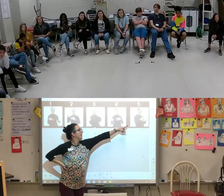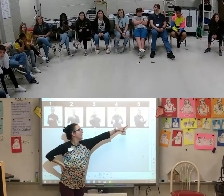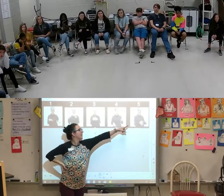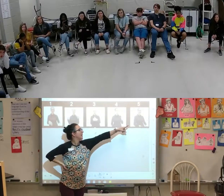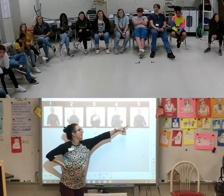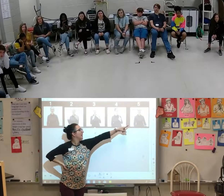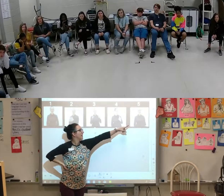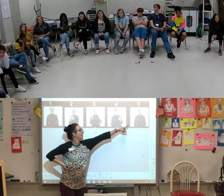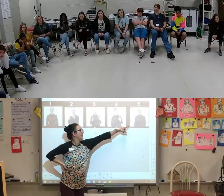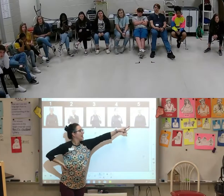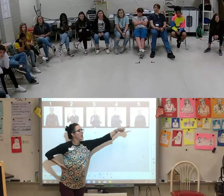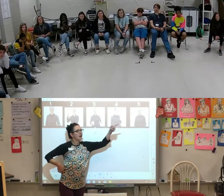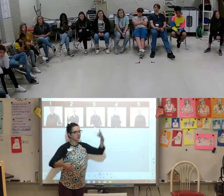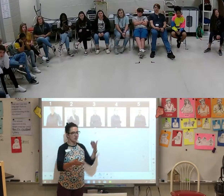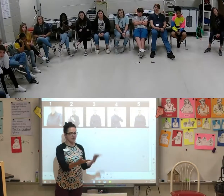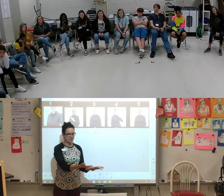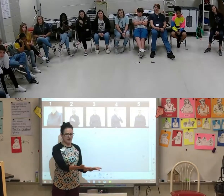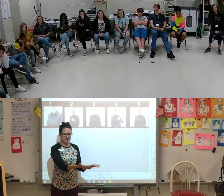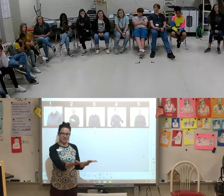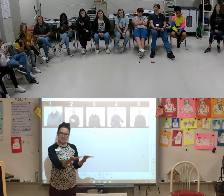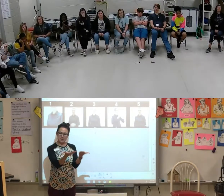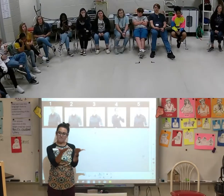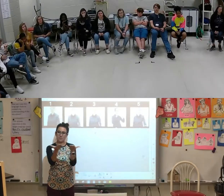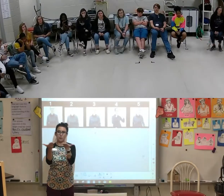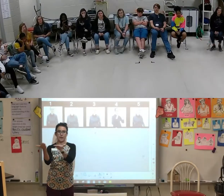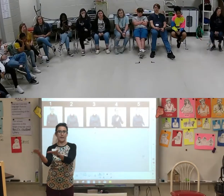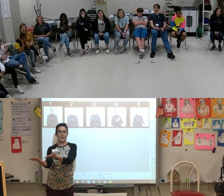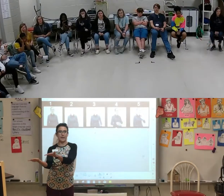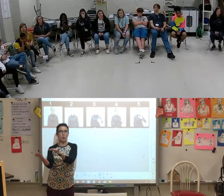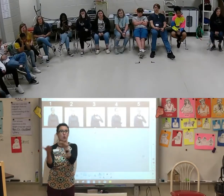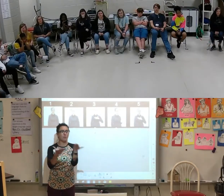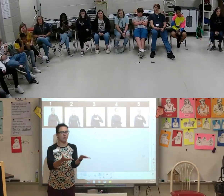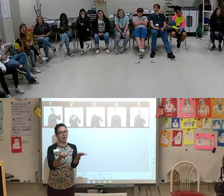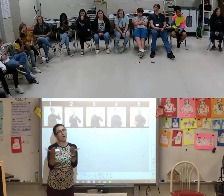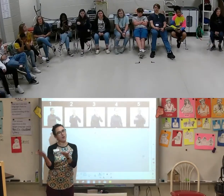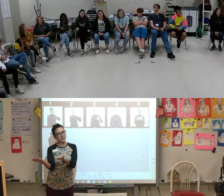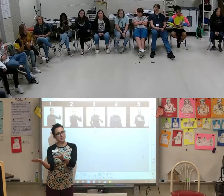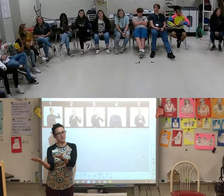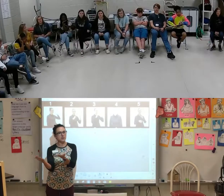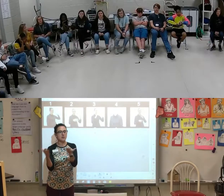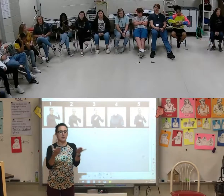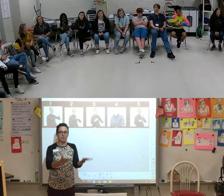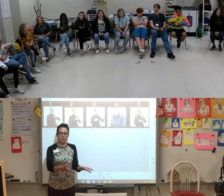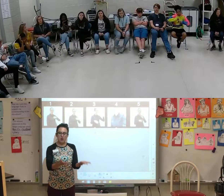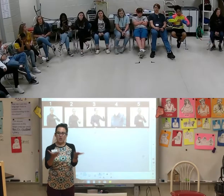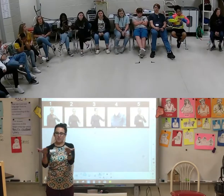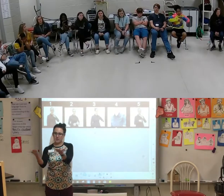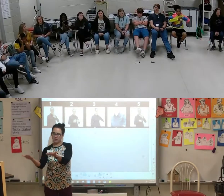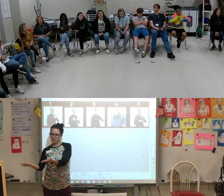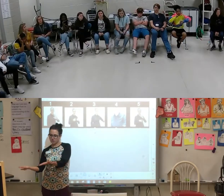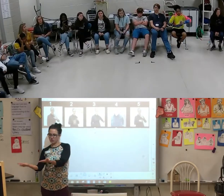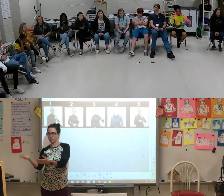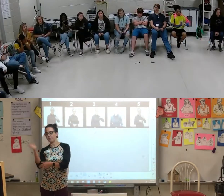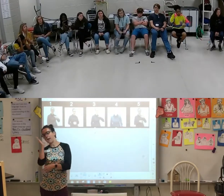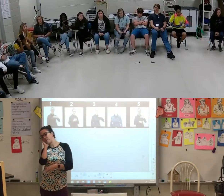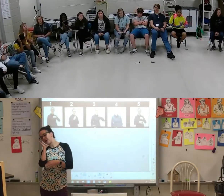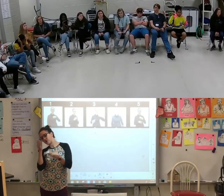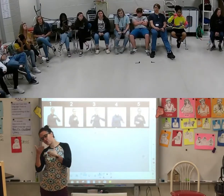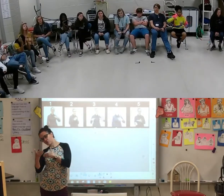Mine was like play. Okay, so this means like bring or brought. Oh. Brought them to my